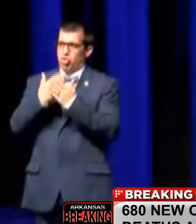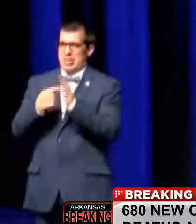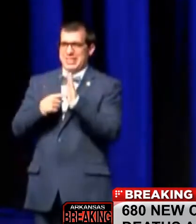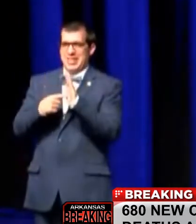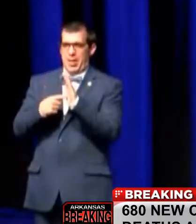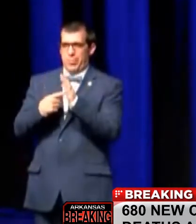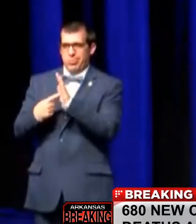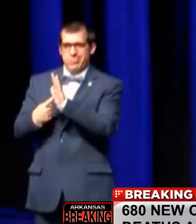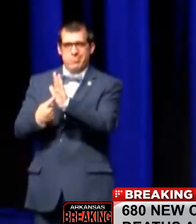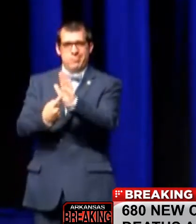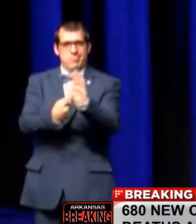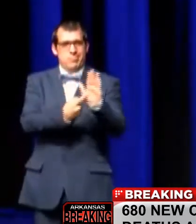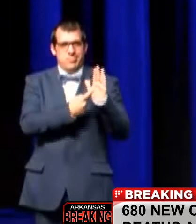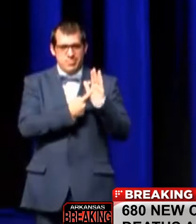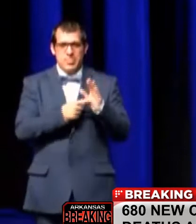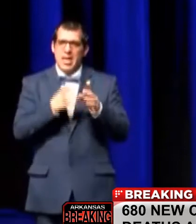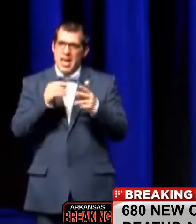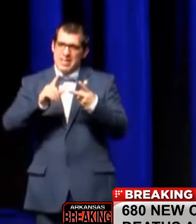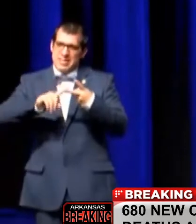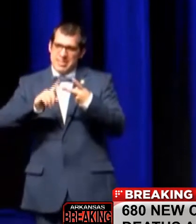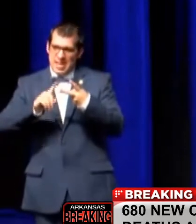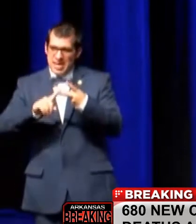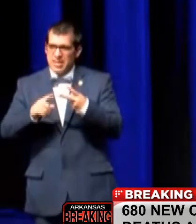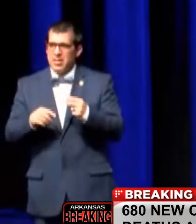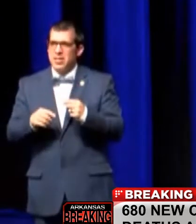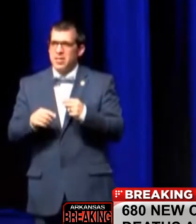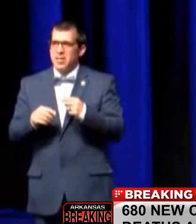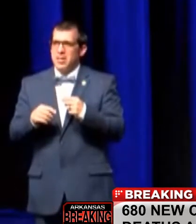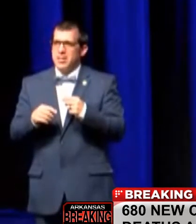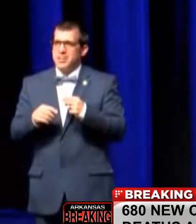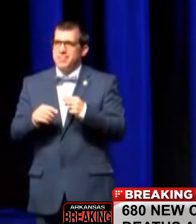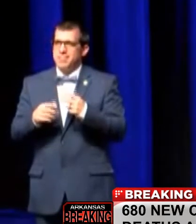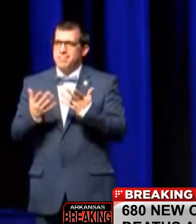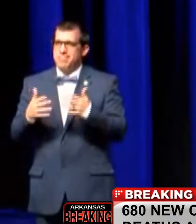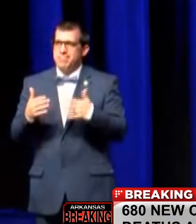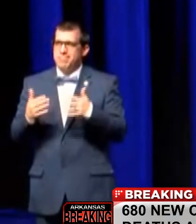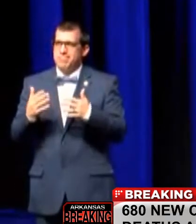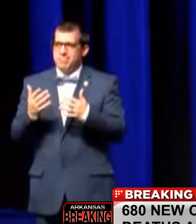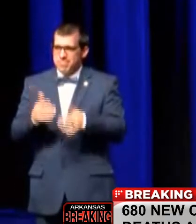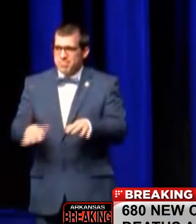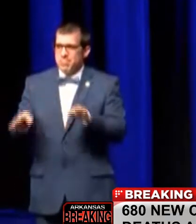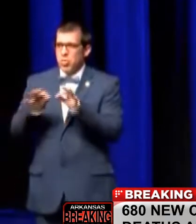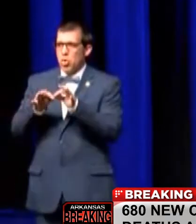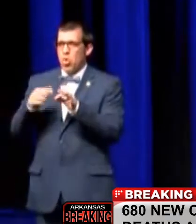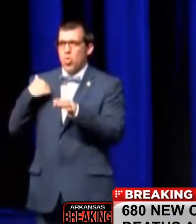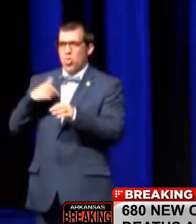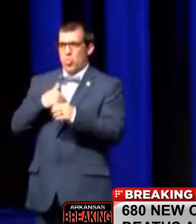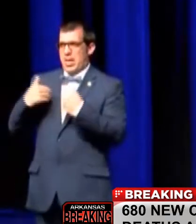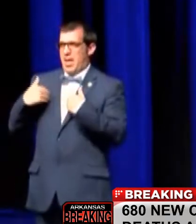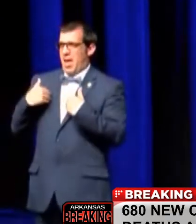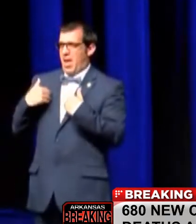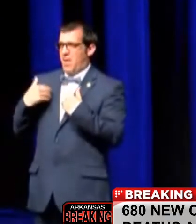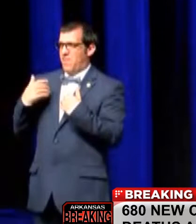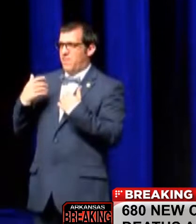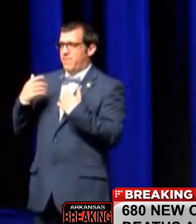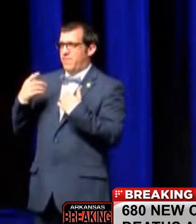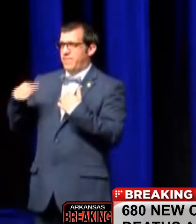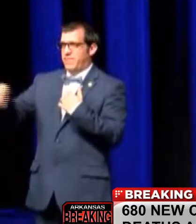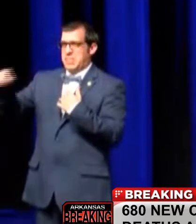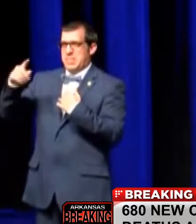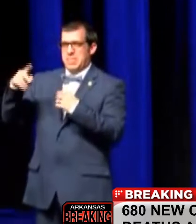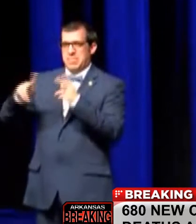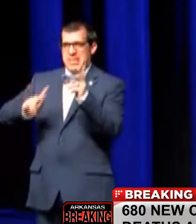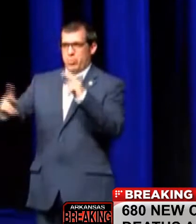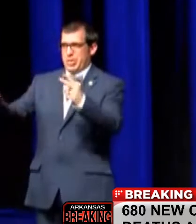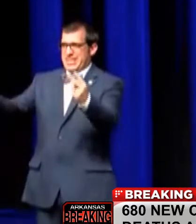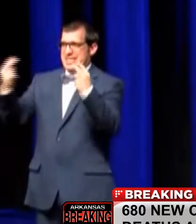and then secondly, it's helpful whenever we have a public-facing posture that